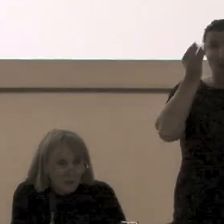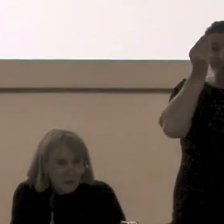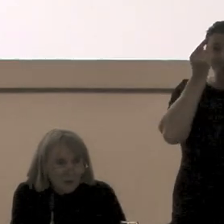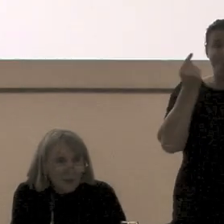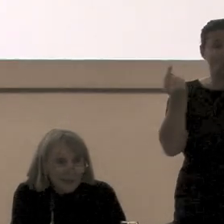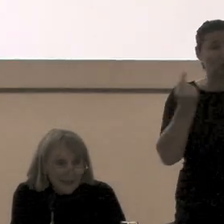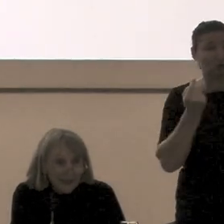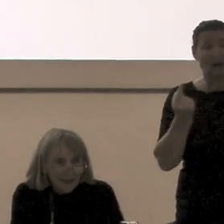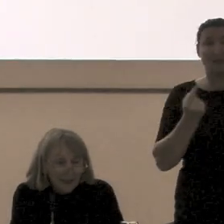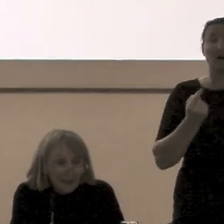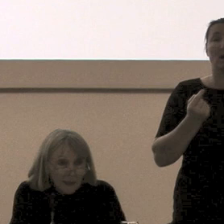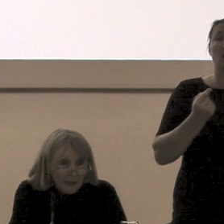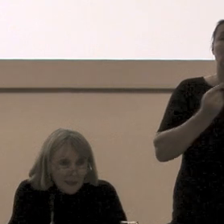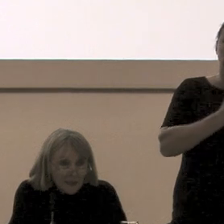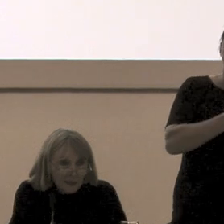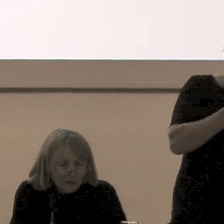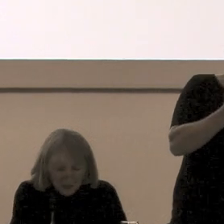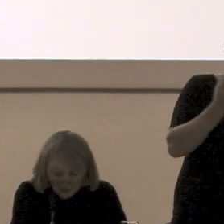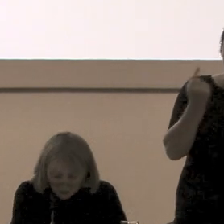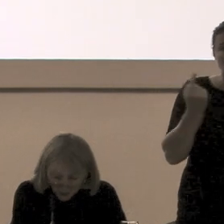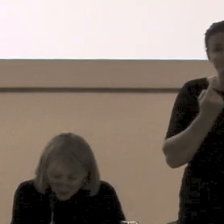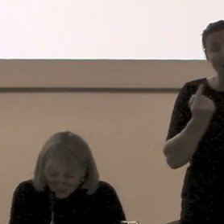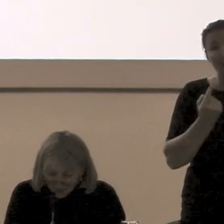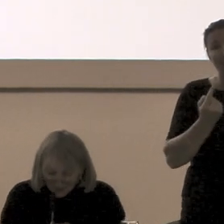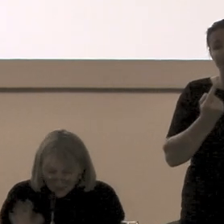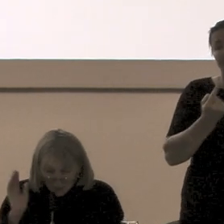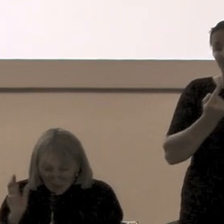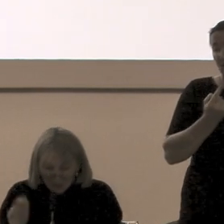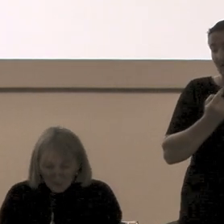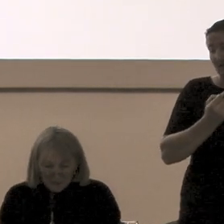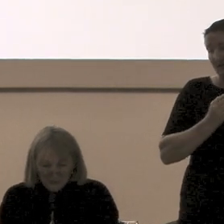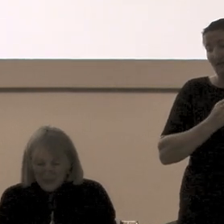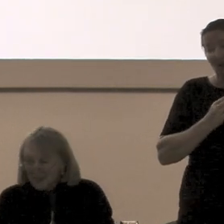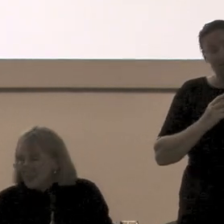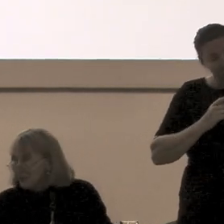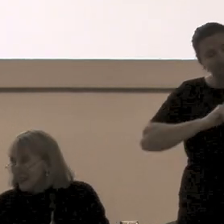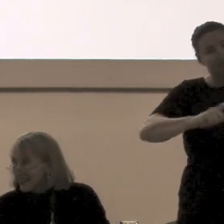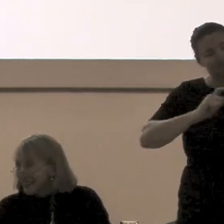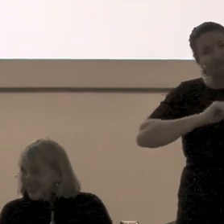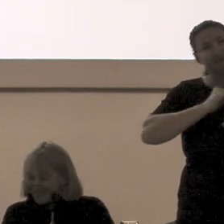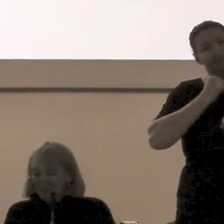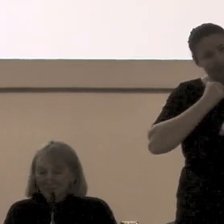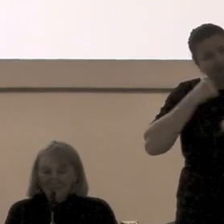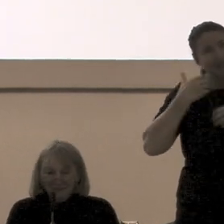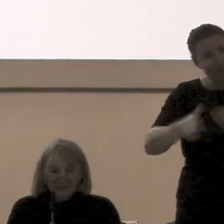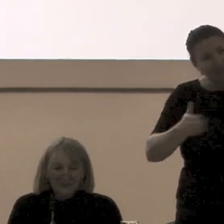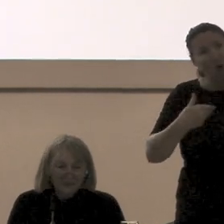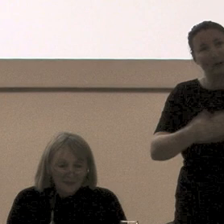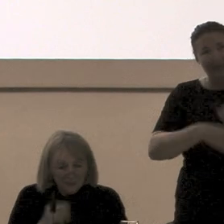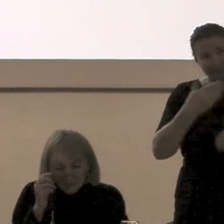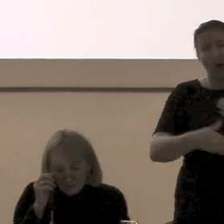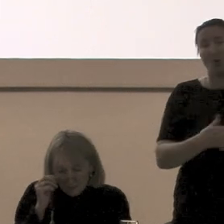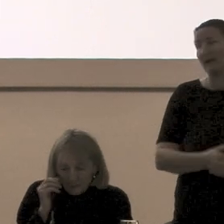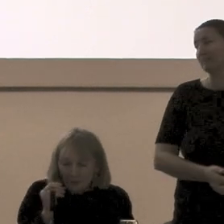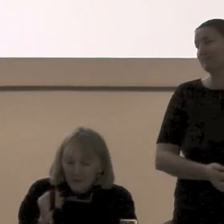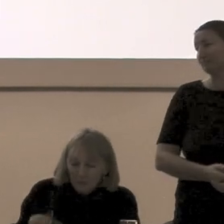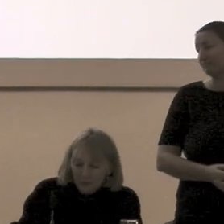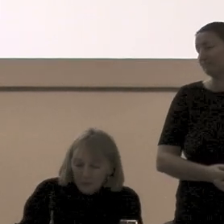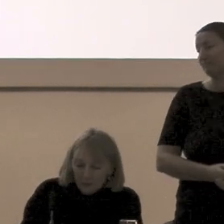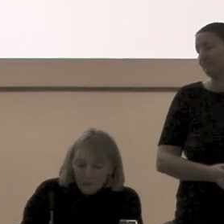our common humanity. So we'll keep going, it will happen. It's the right thing. Thank you.